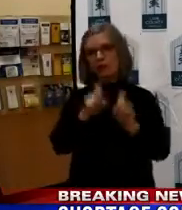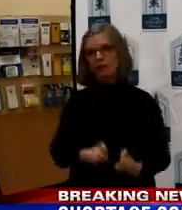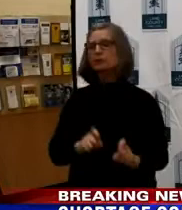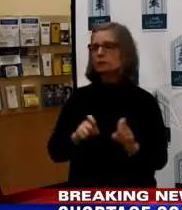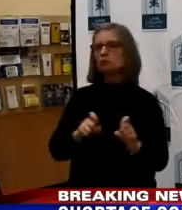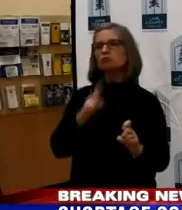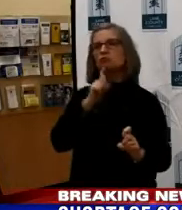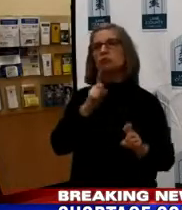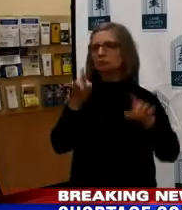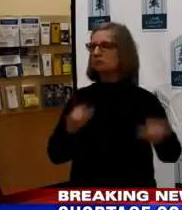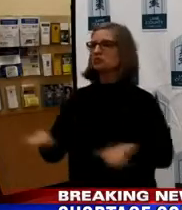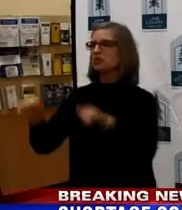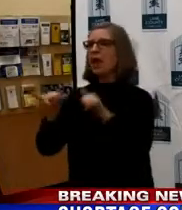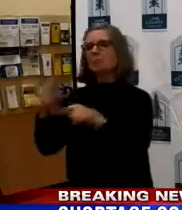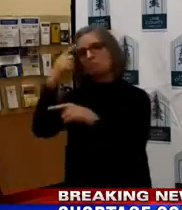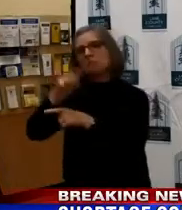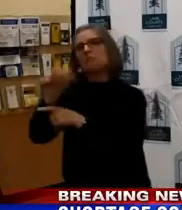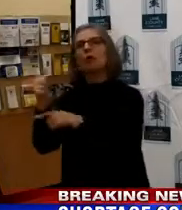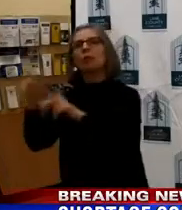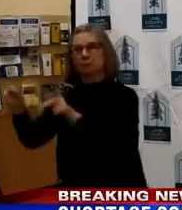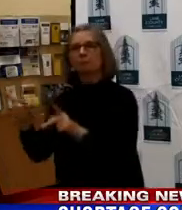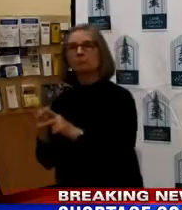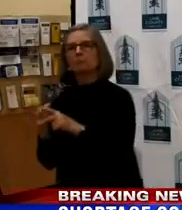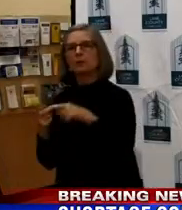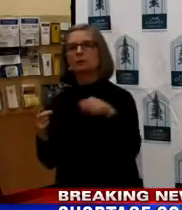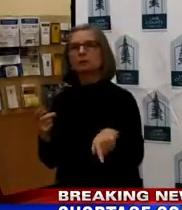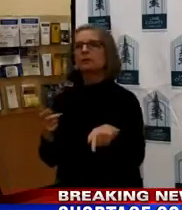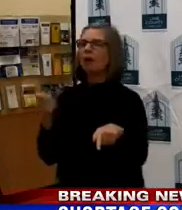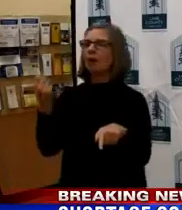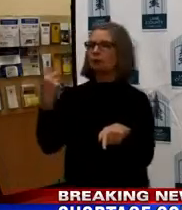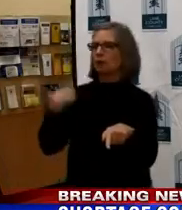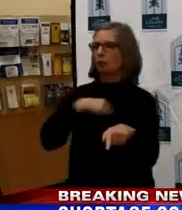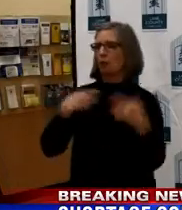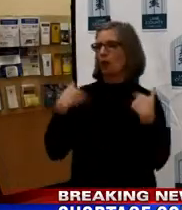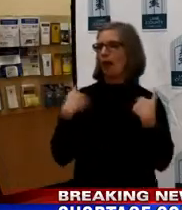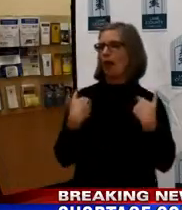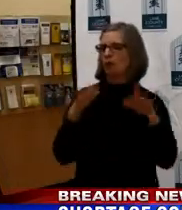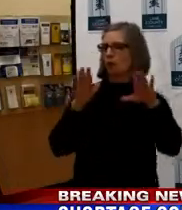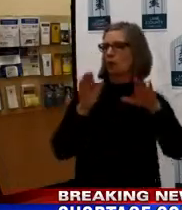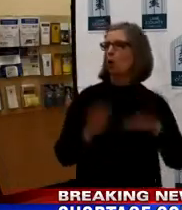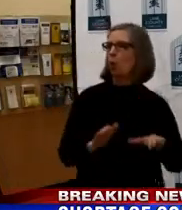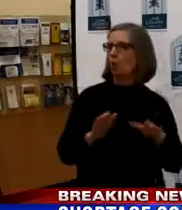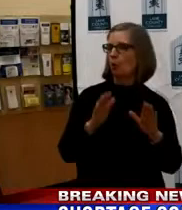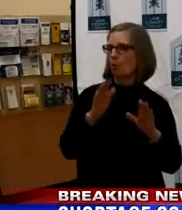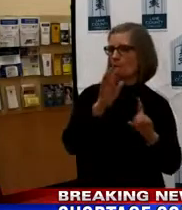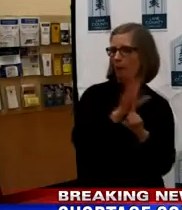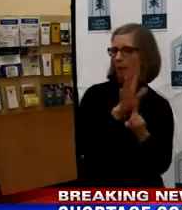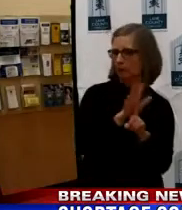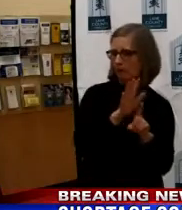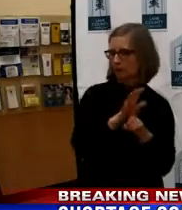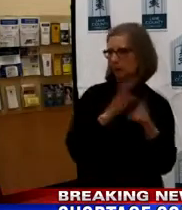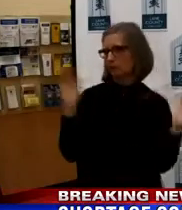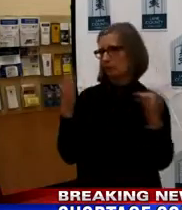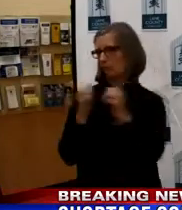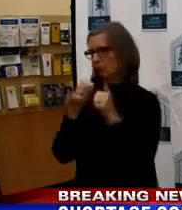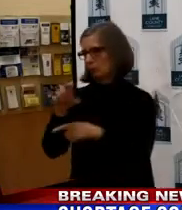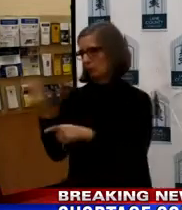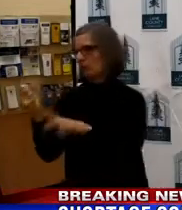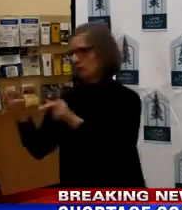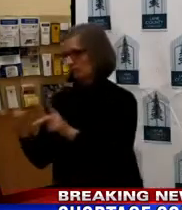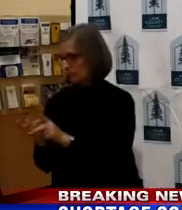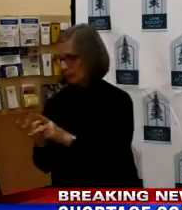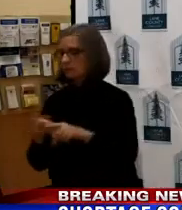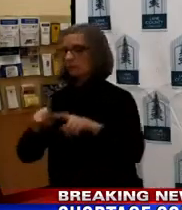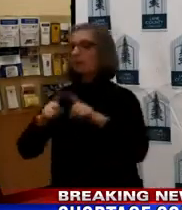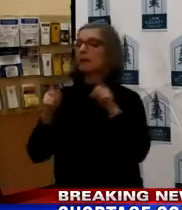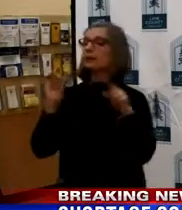really matching more or less the national average. But those are ordered by a medical doctor. Using that criteria we've communicated,